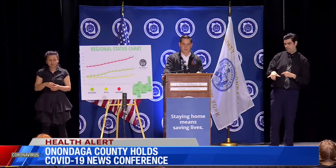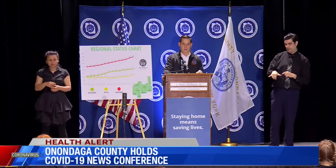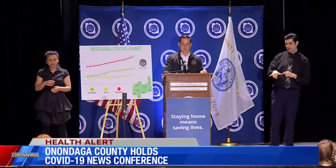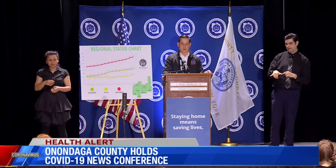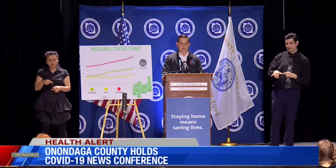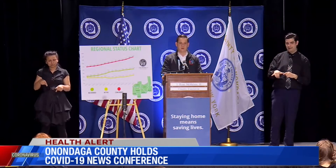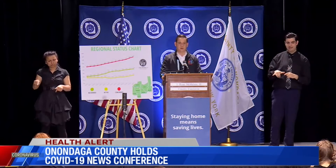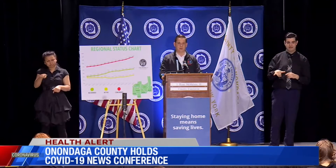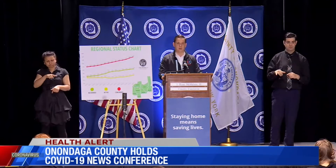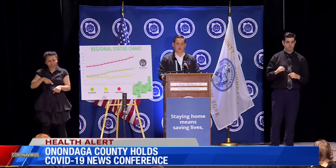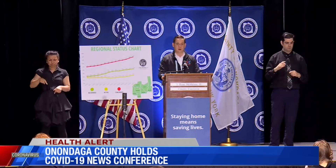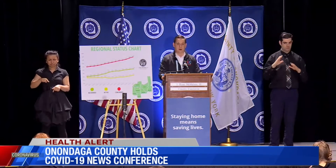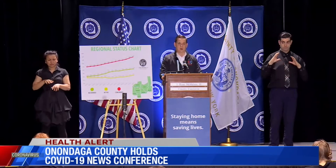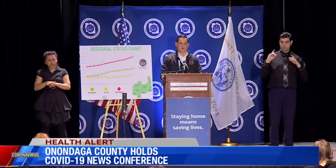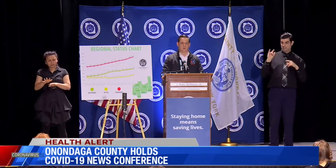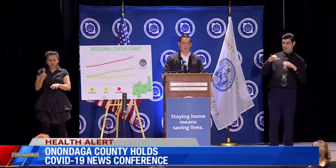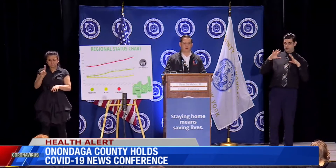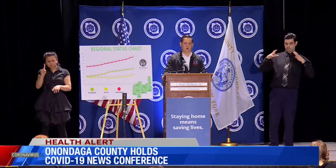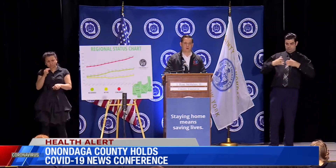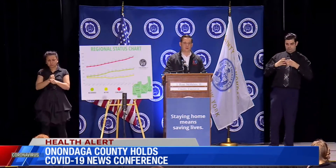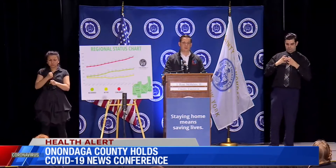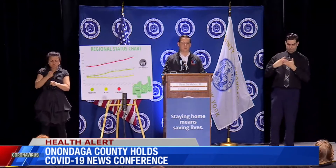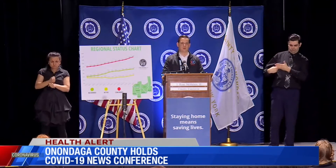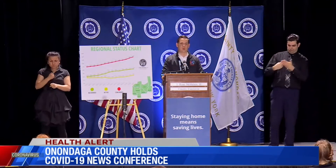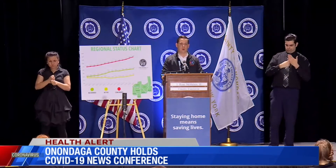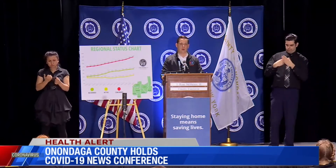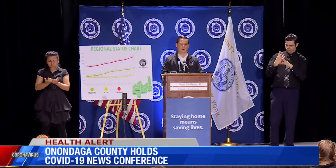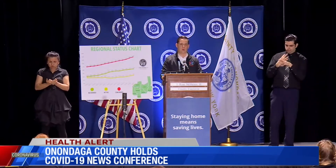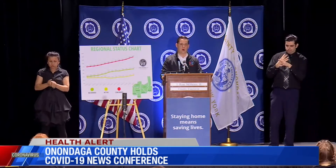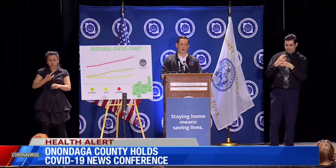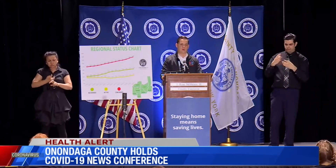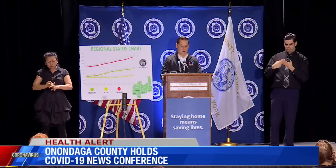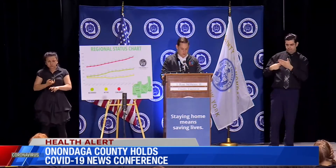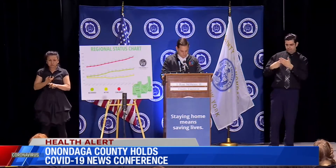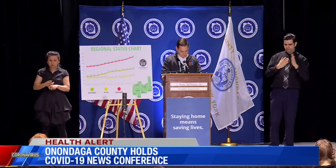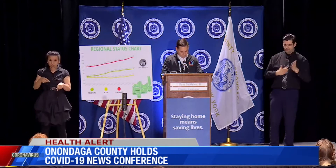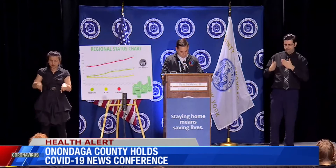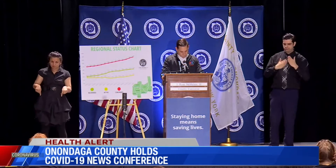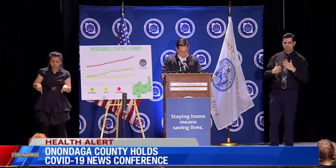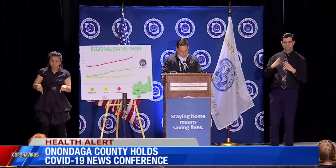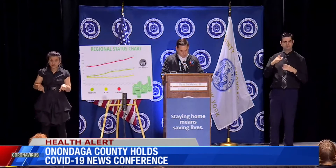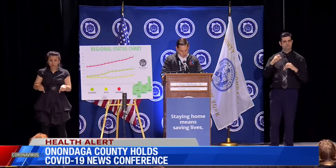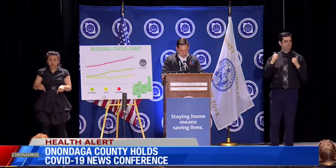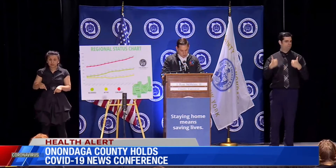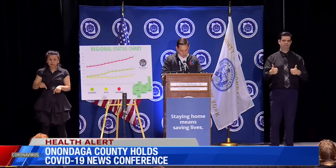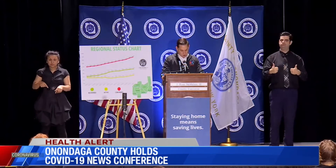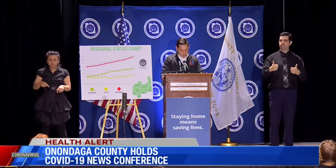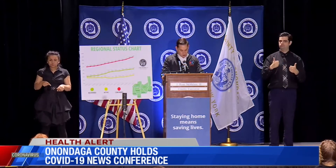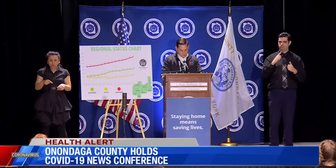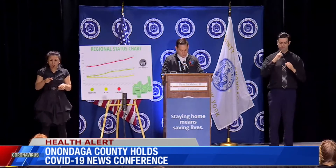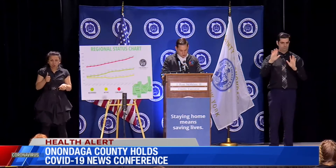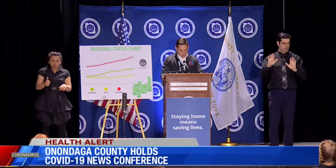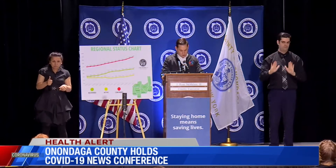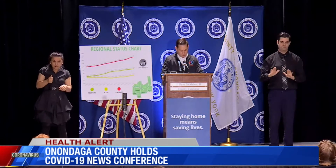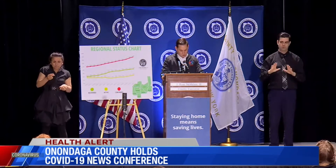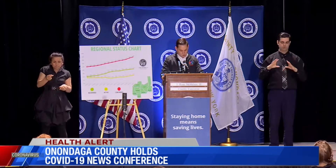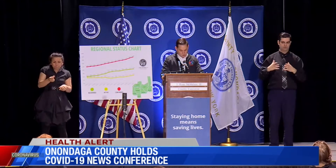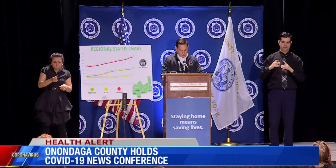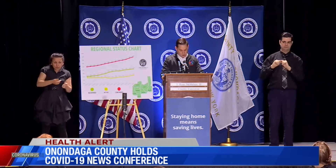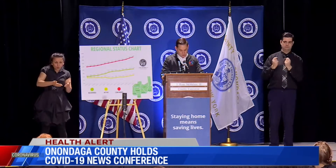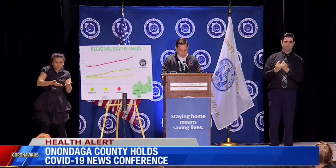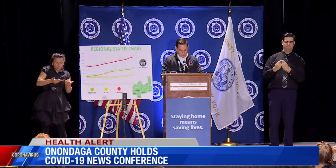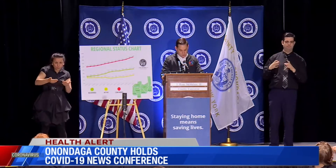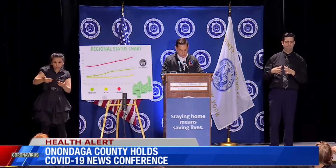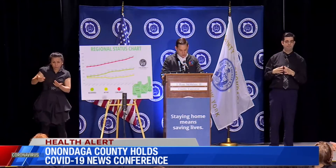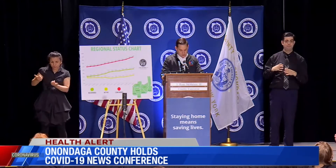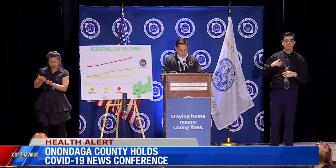by our teams collectively from our partners in Central New York and the Mohawk Valley. We heard the governor talk about schools